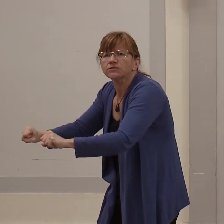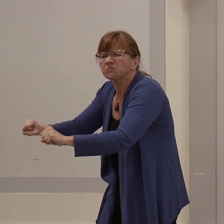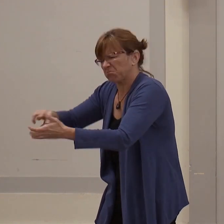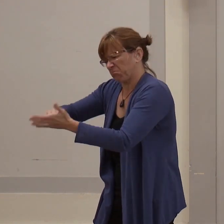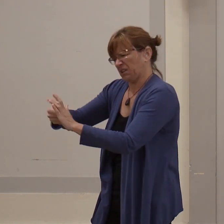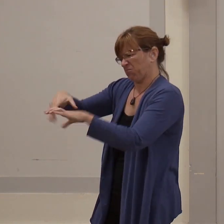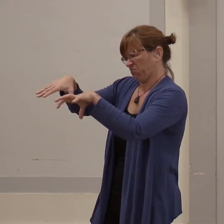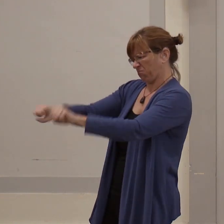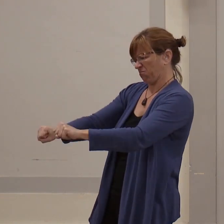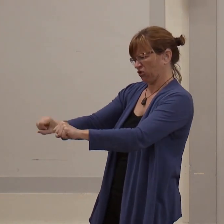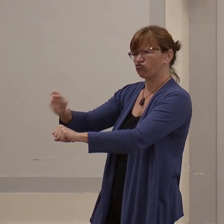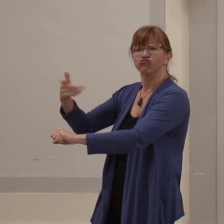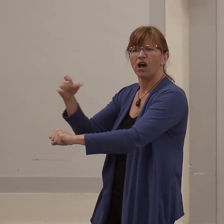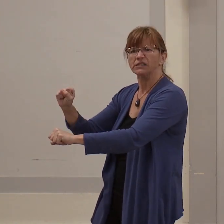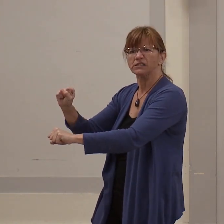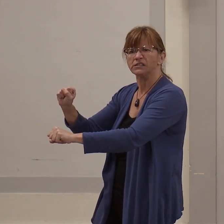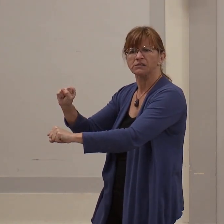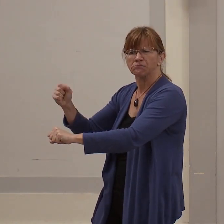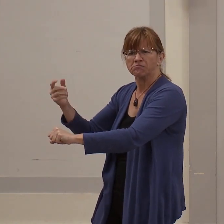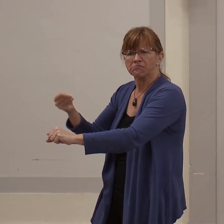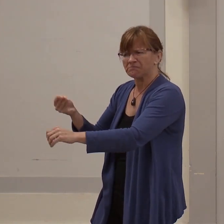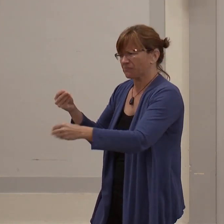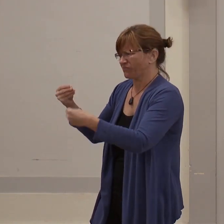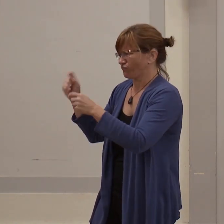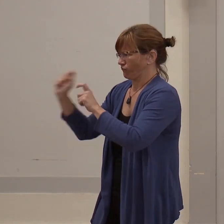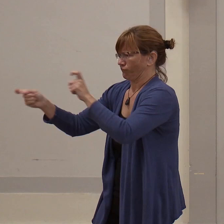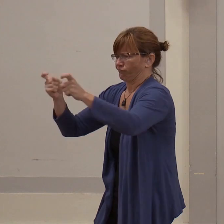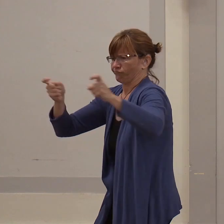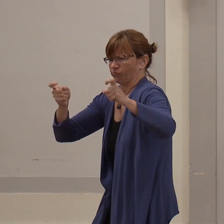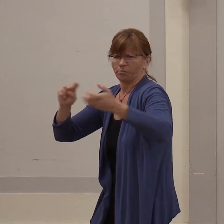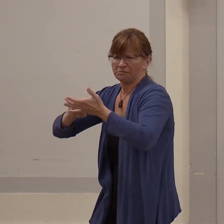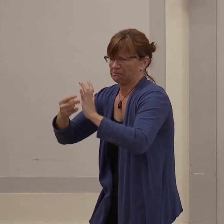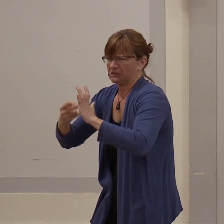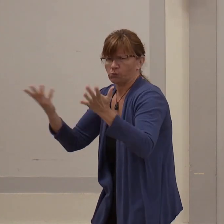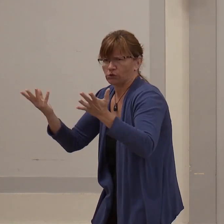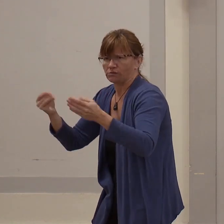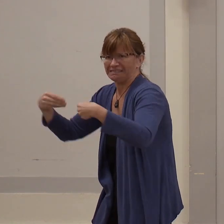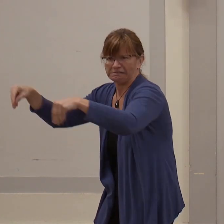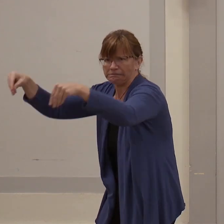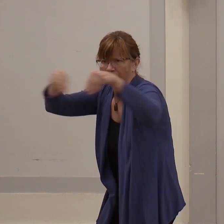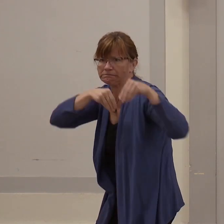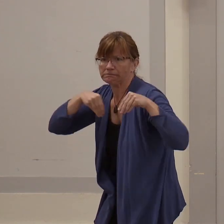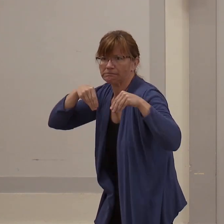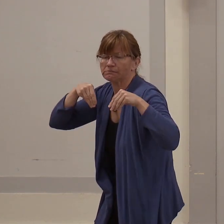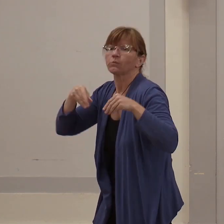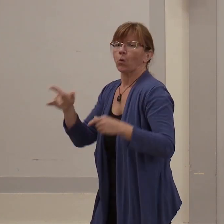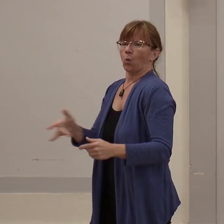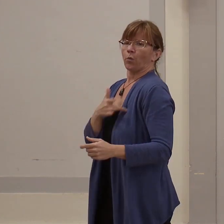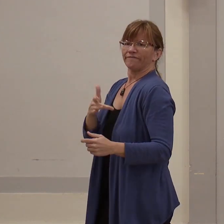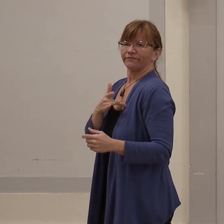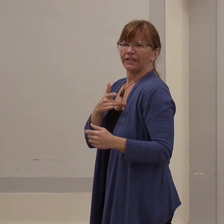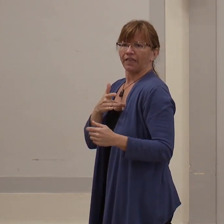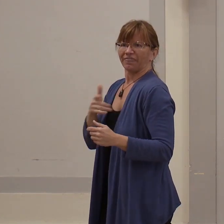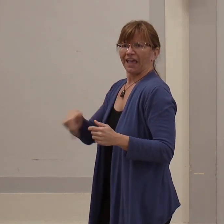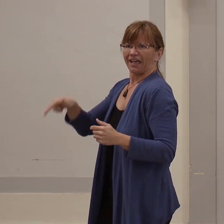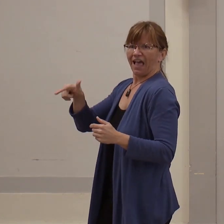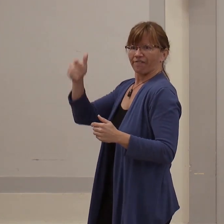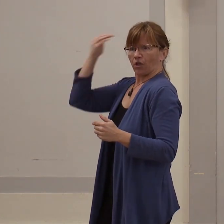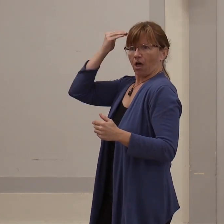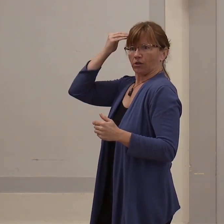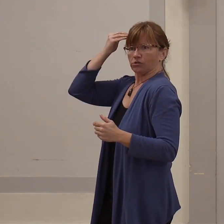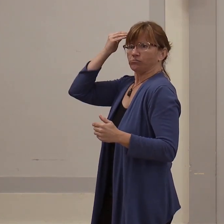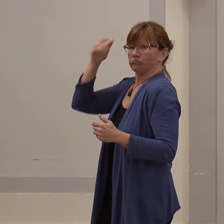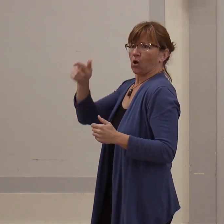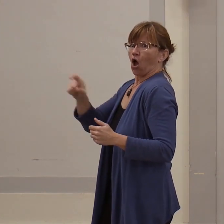what constitutes distribution to our officers. We feel that we have people who have that knowledge, and those officers need to have some level